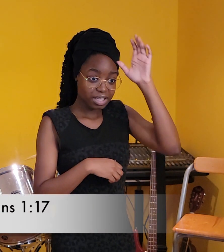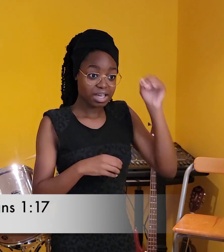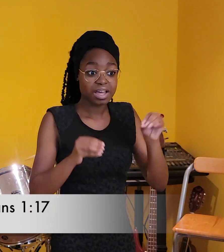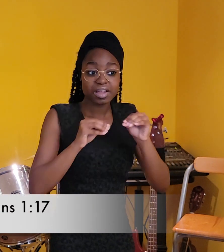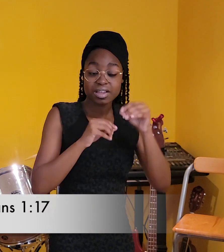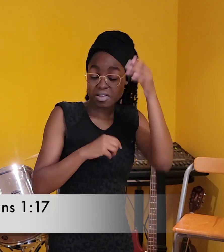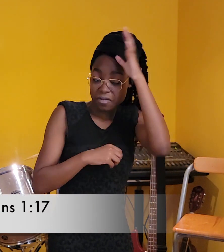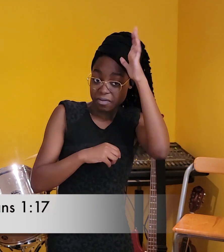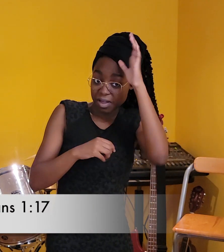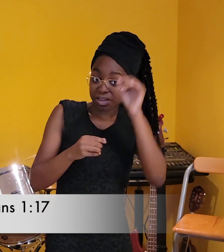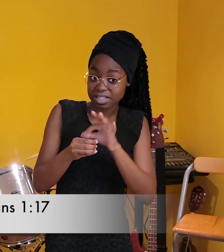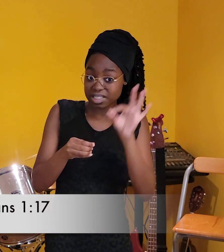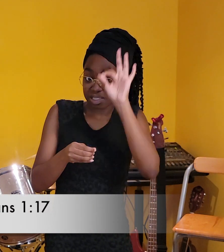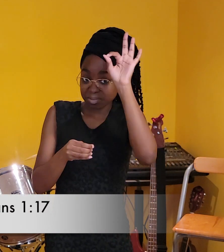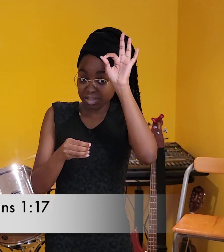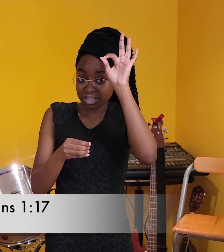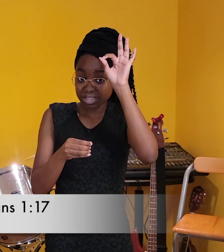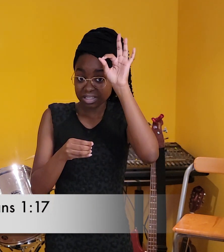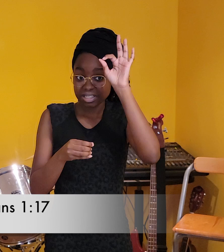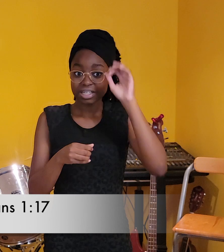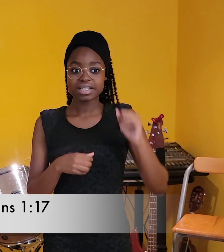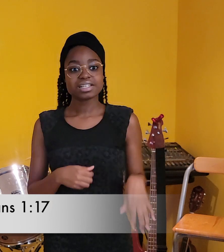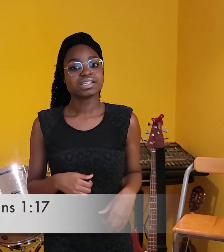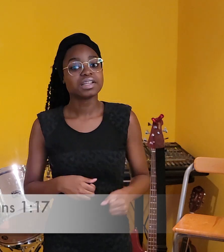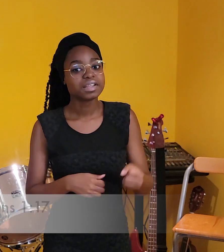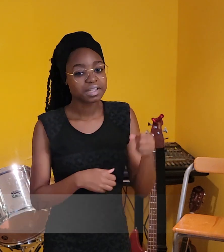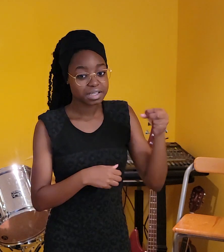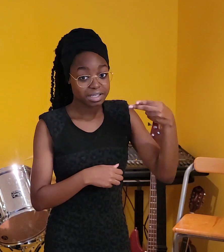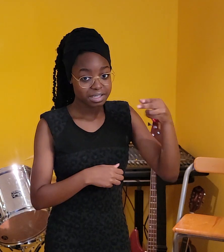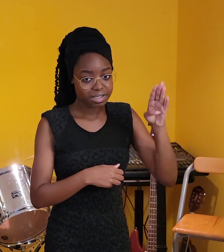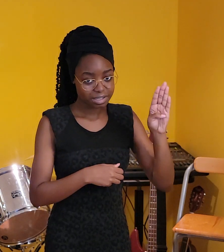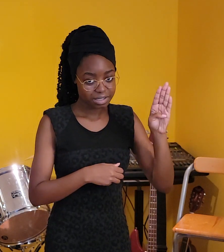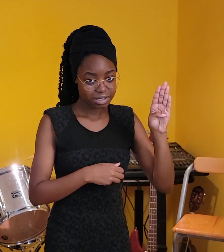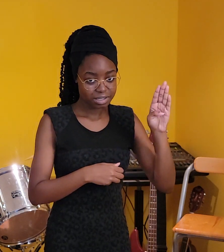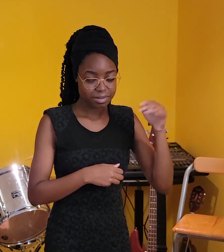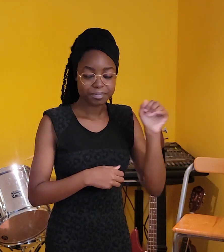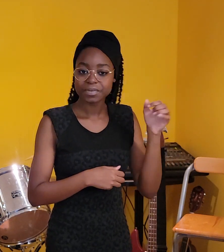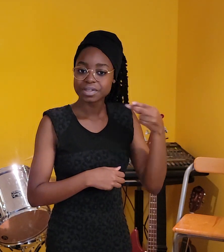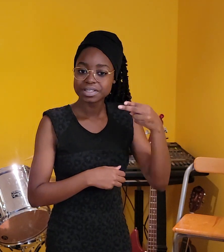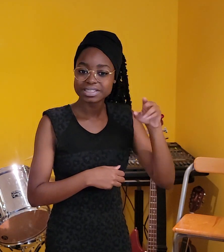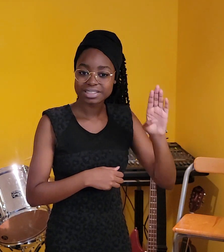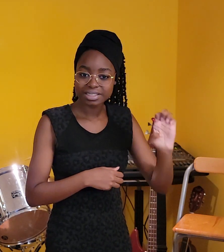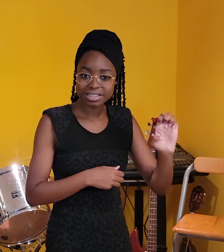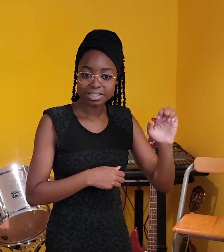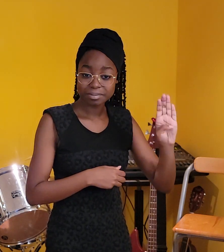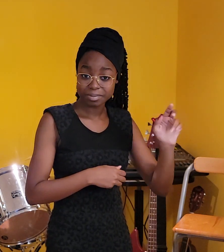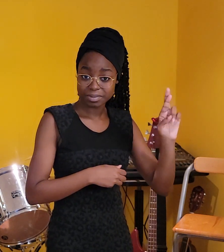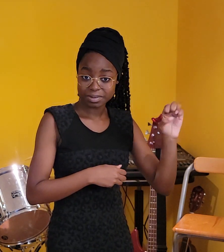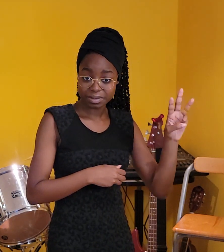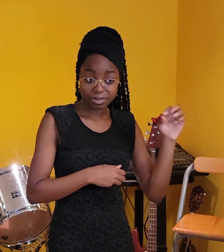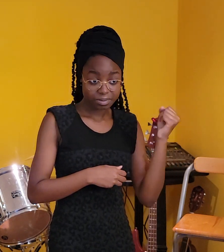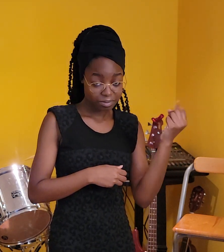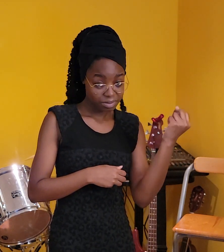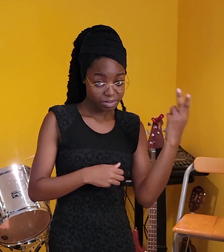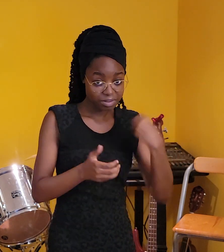of glory, according to Ephesians 1:17, who is in heaven is not a distant deity at all.